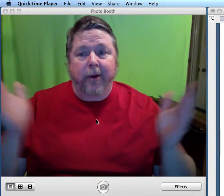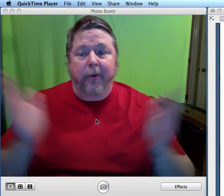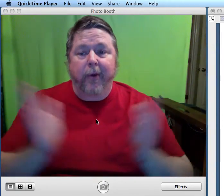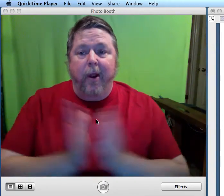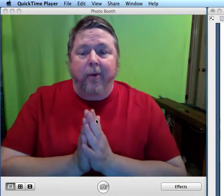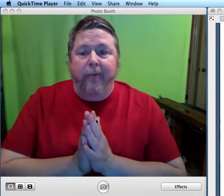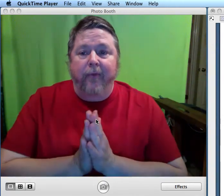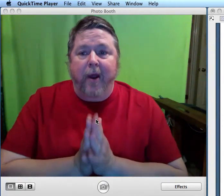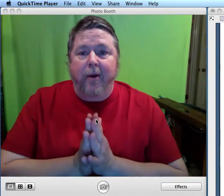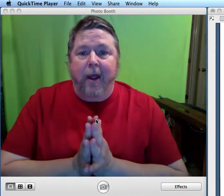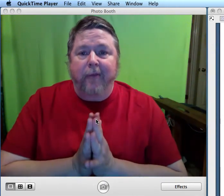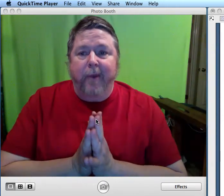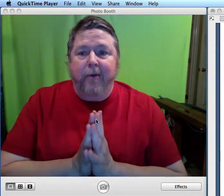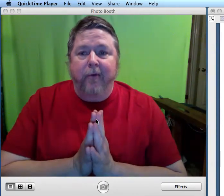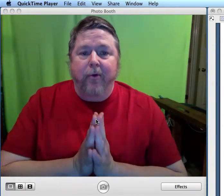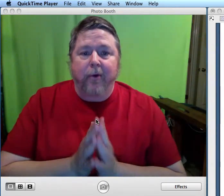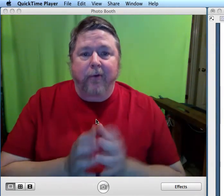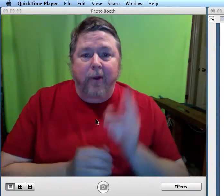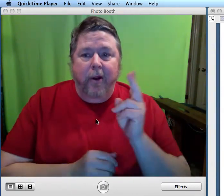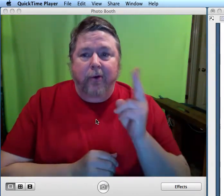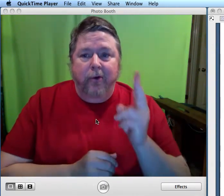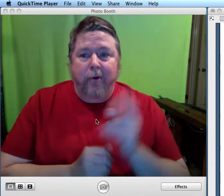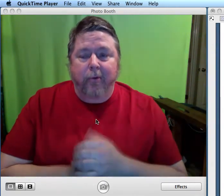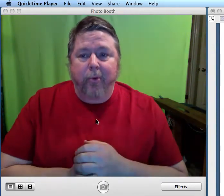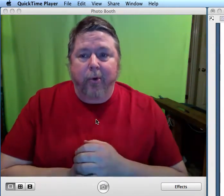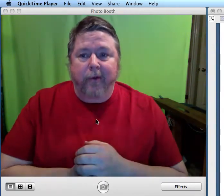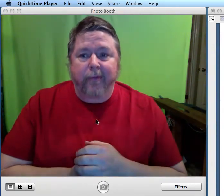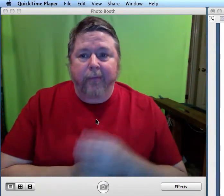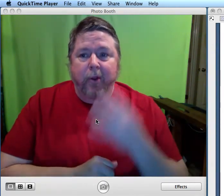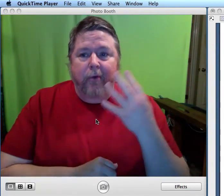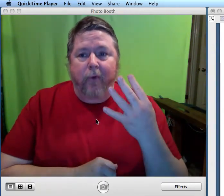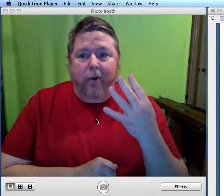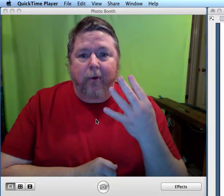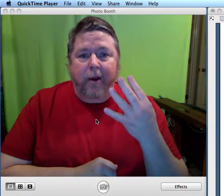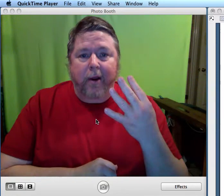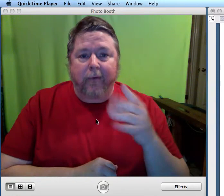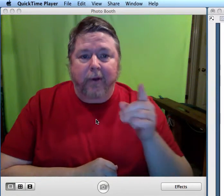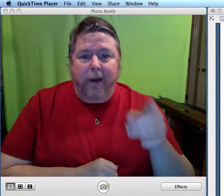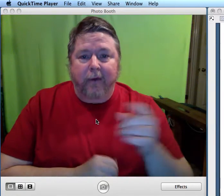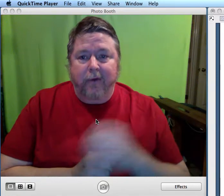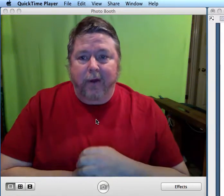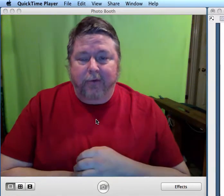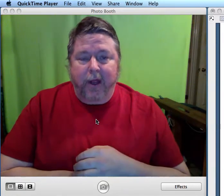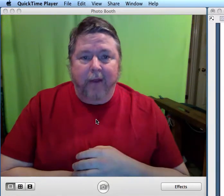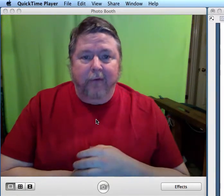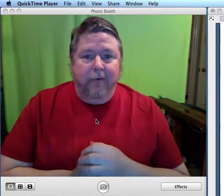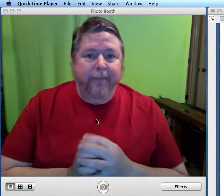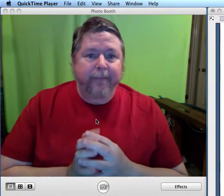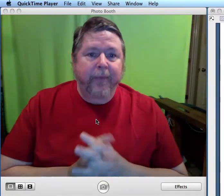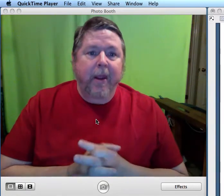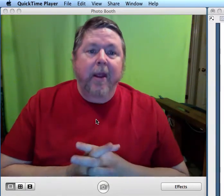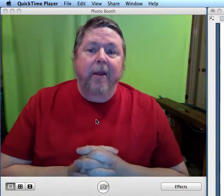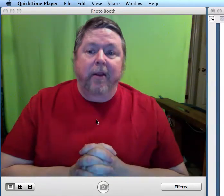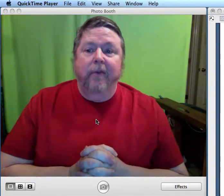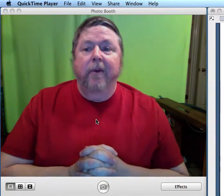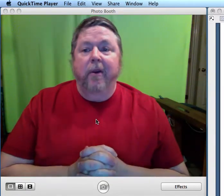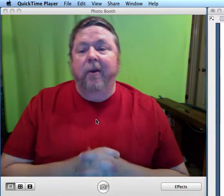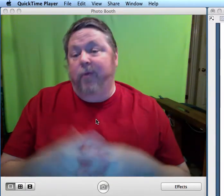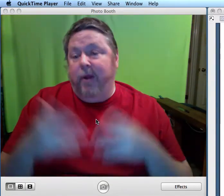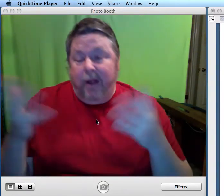All right, here we are, the final aspect of the course, 200 points, 4 grade levels attached to these tasks.